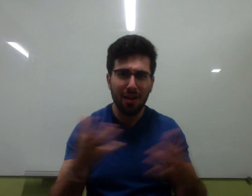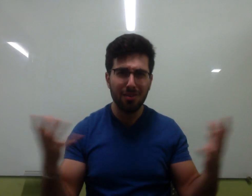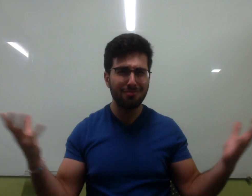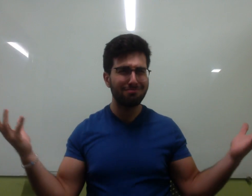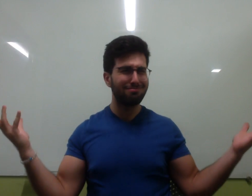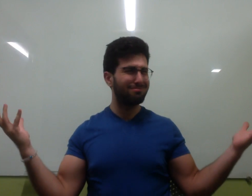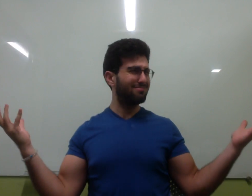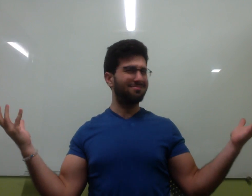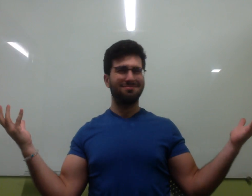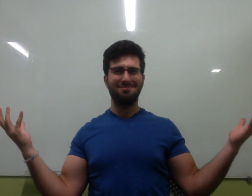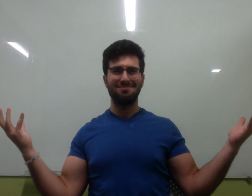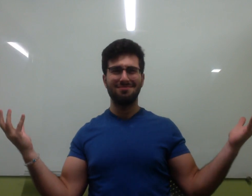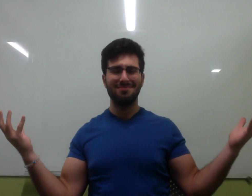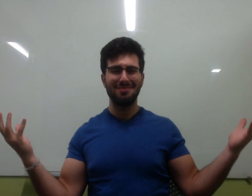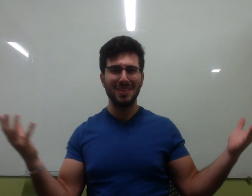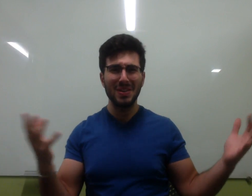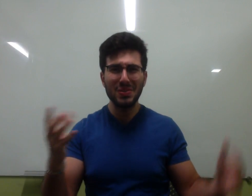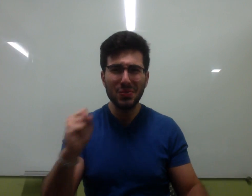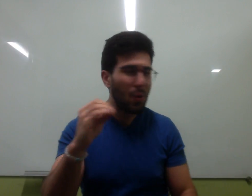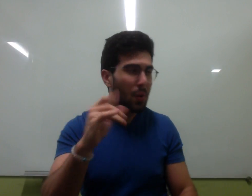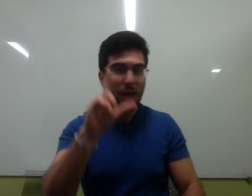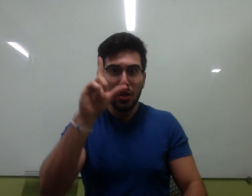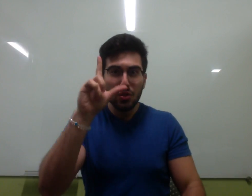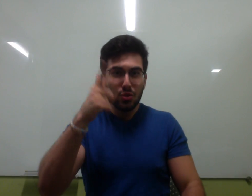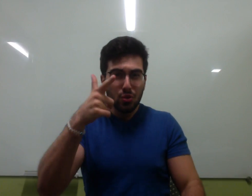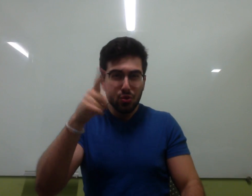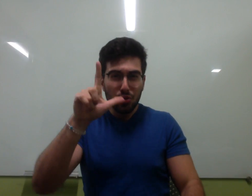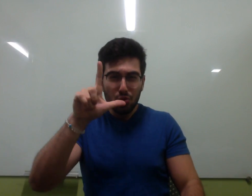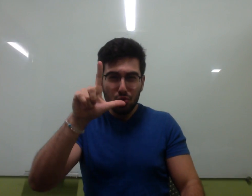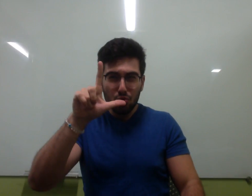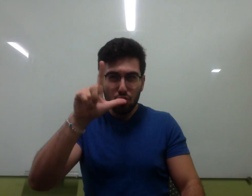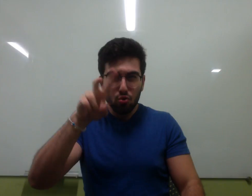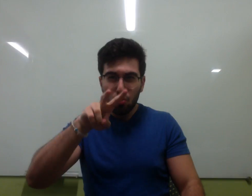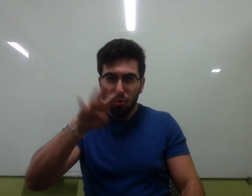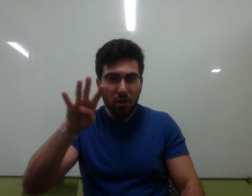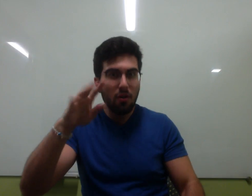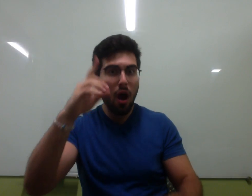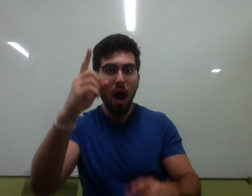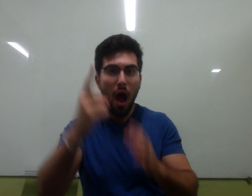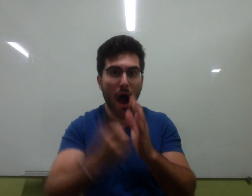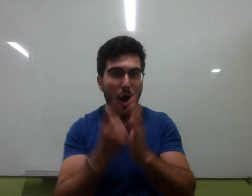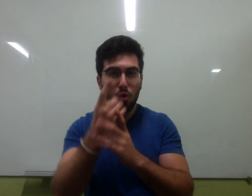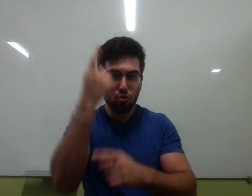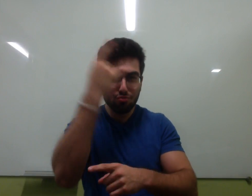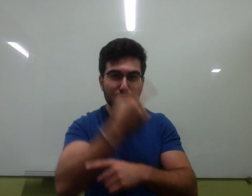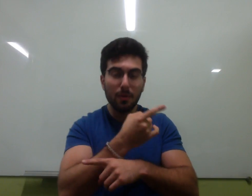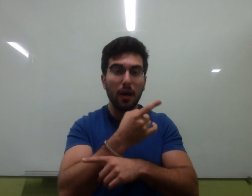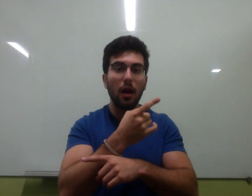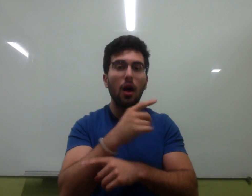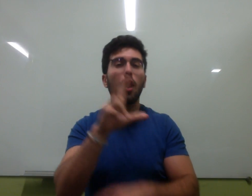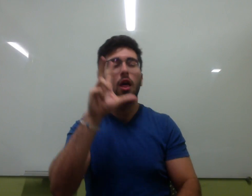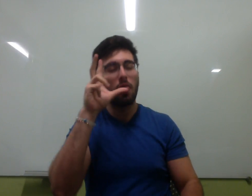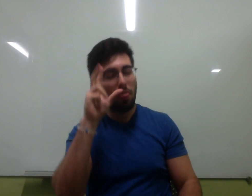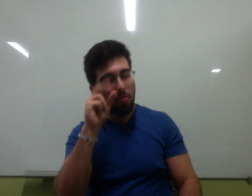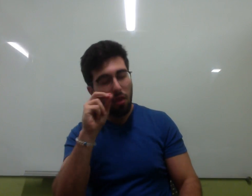standing up. Right. Or maybe, boy, I'm super tired. I need to lay down for 6 minutes. And